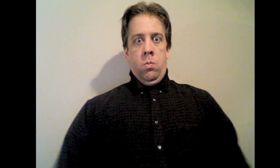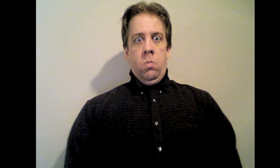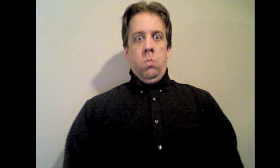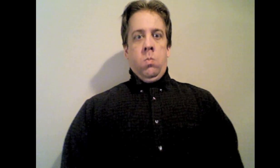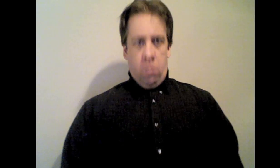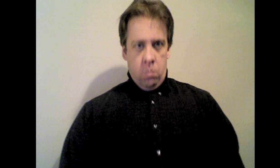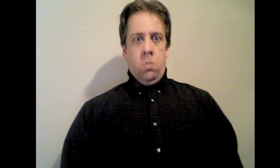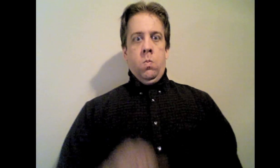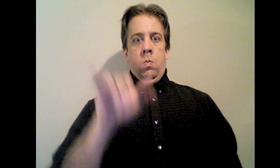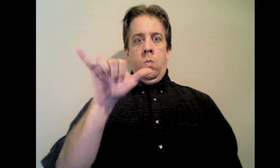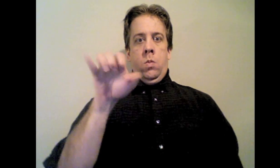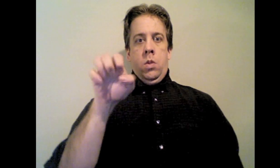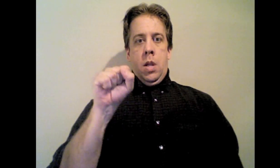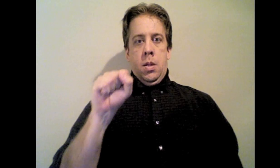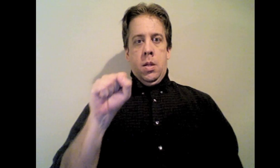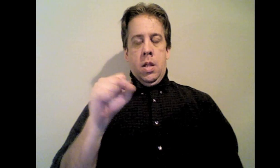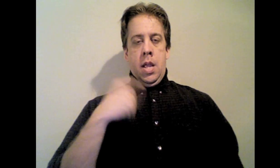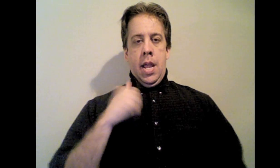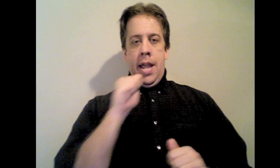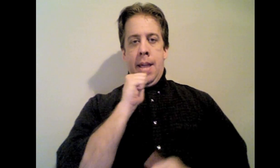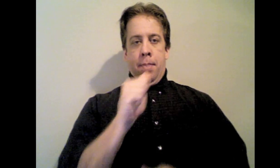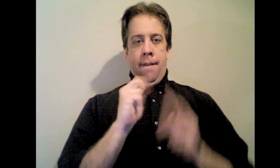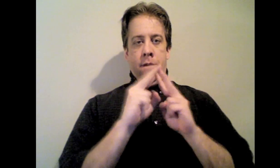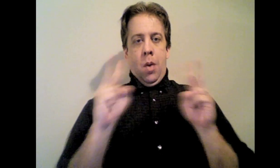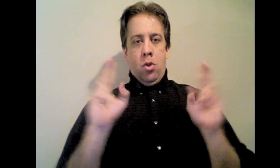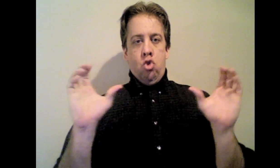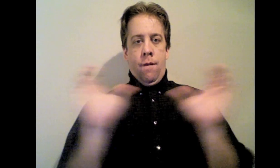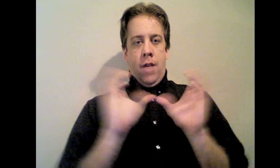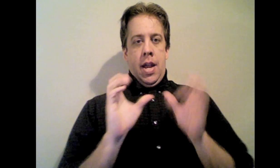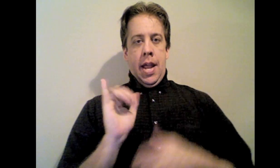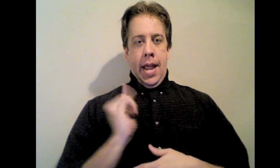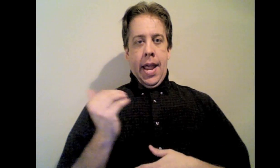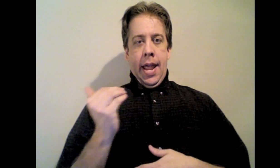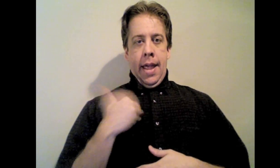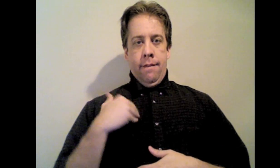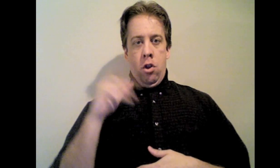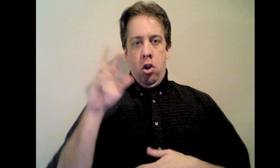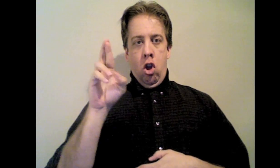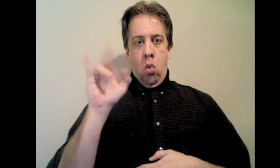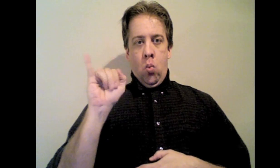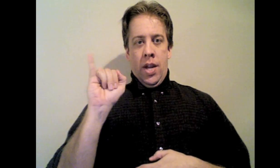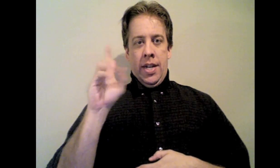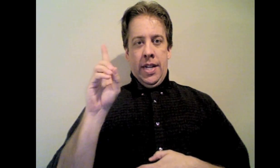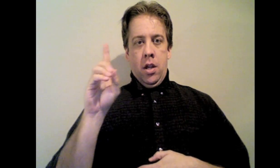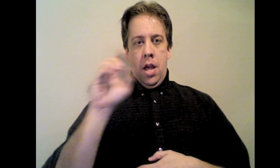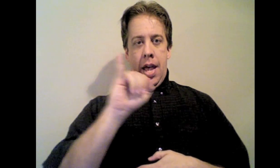Am I certified? Yes, I am very certified. I have the